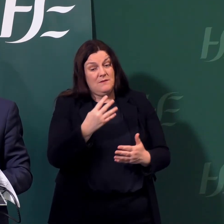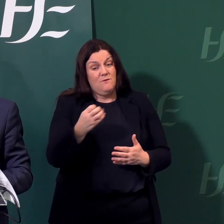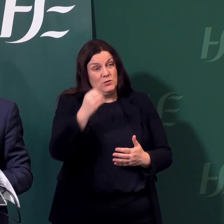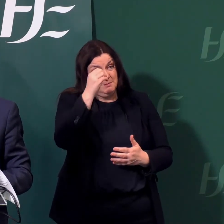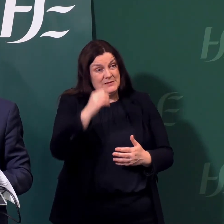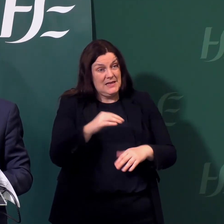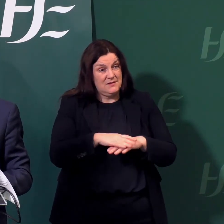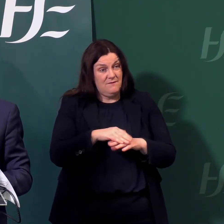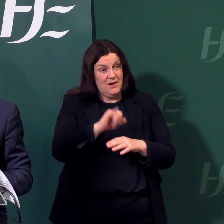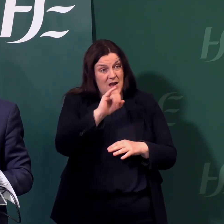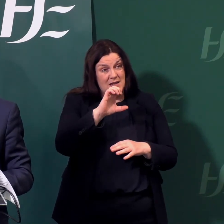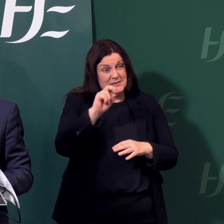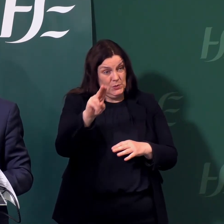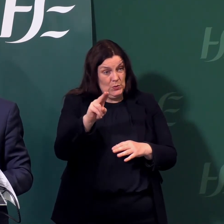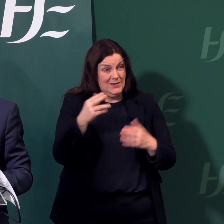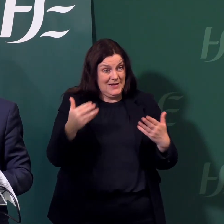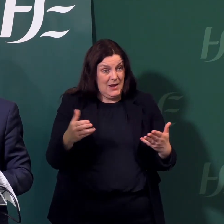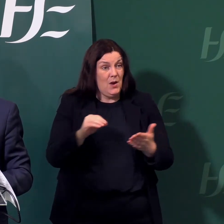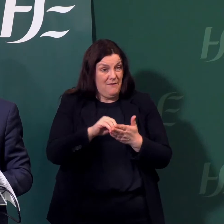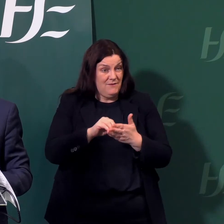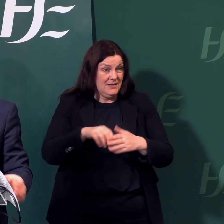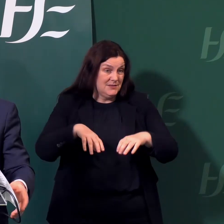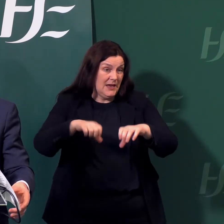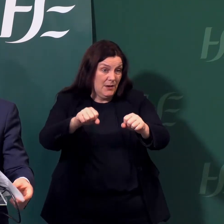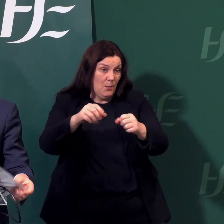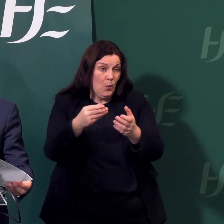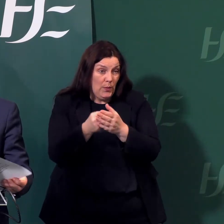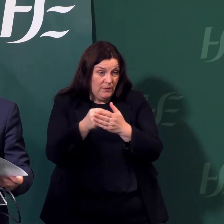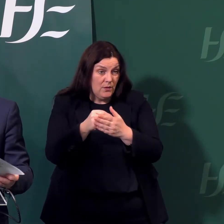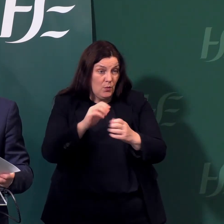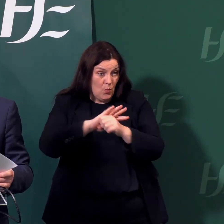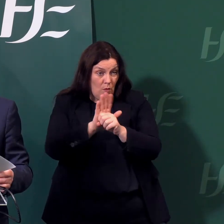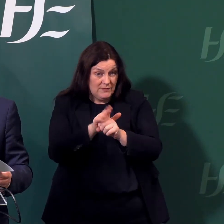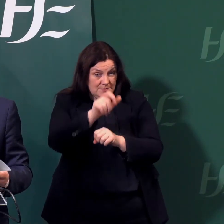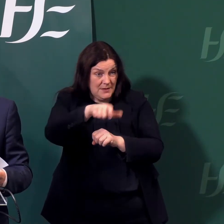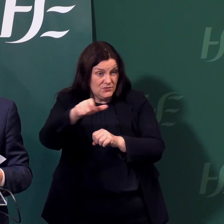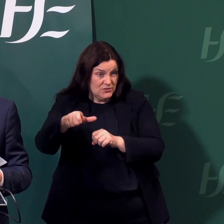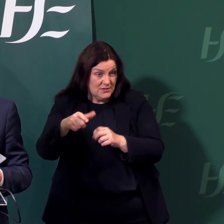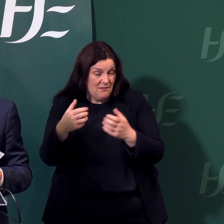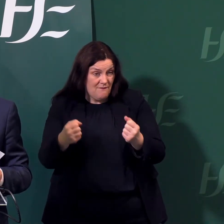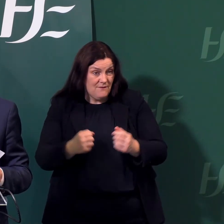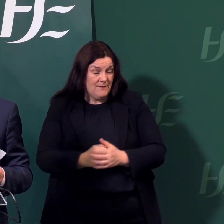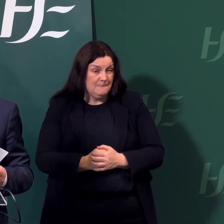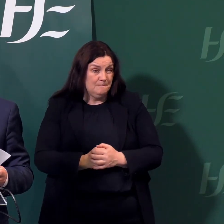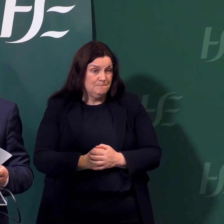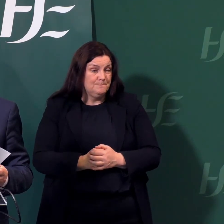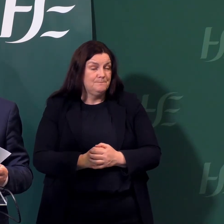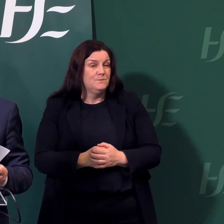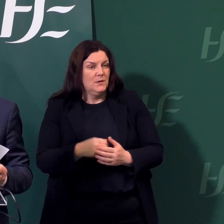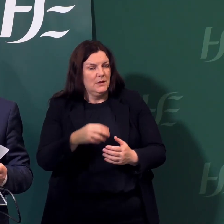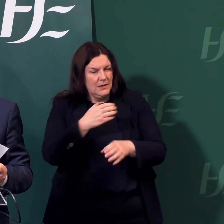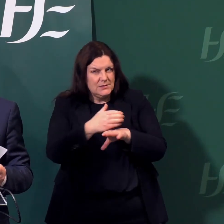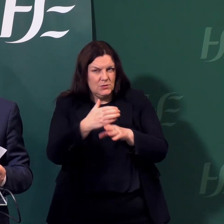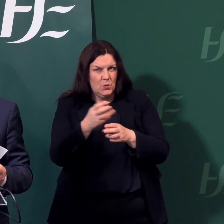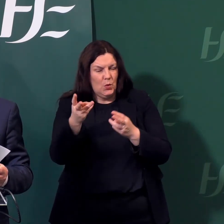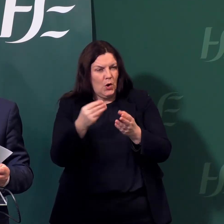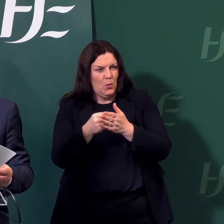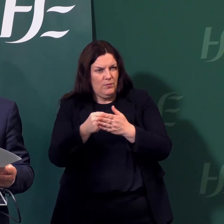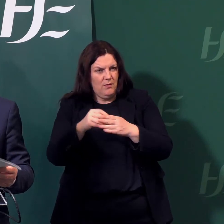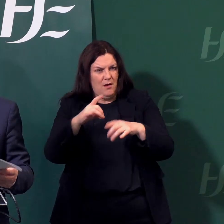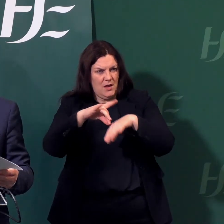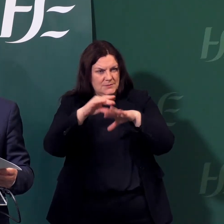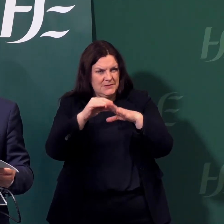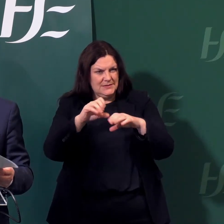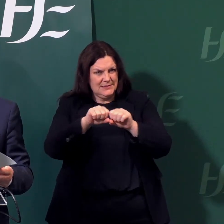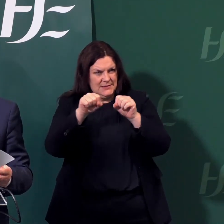ICU capacity is assigned or taking up with COVID patients. We're continuing to work with the hospital system overall,